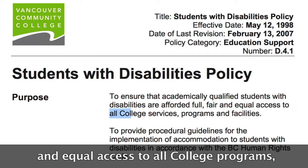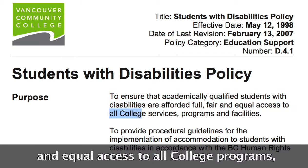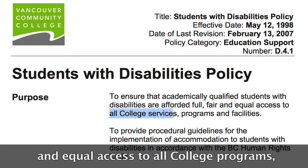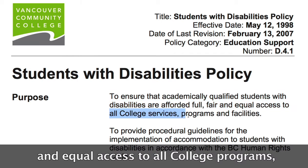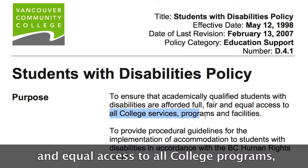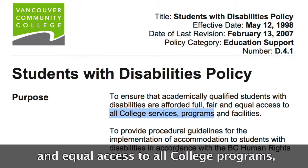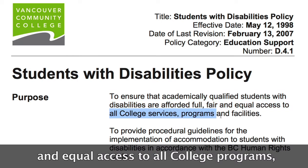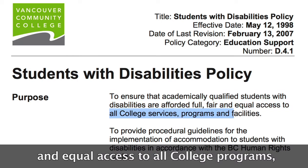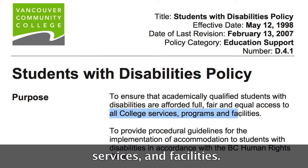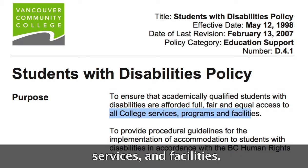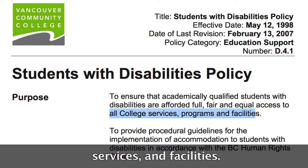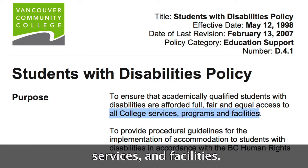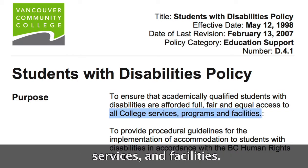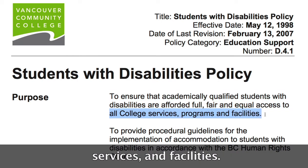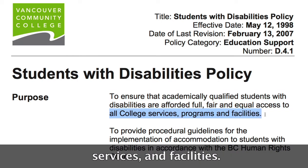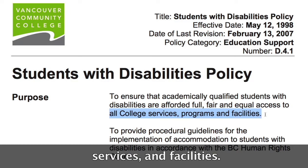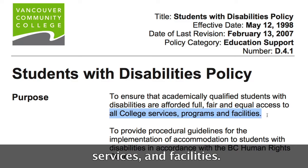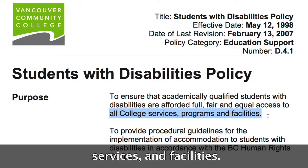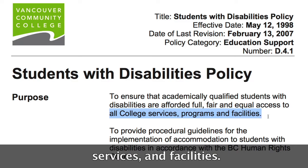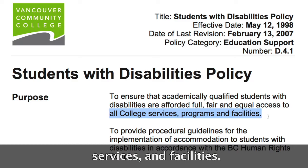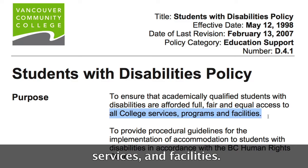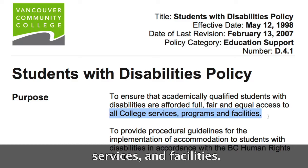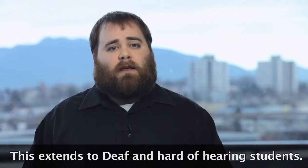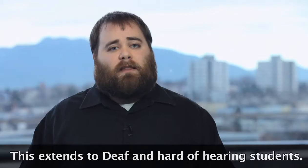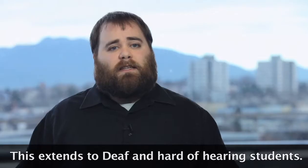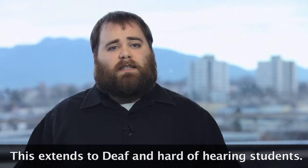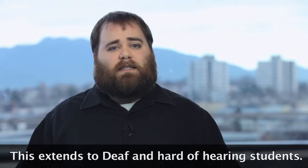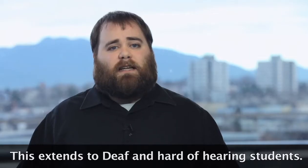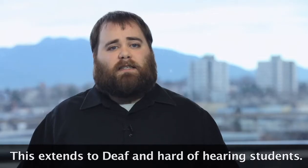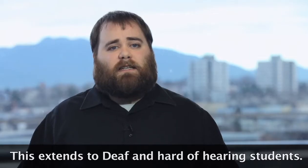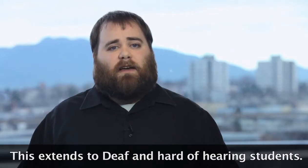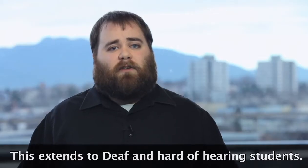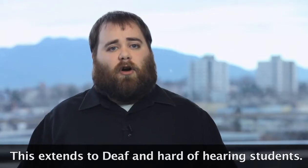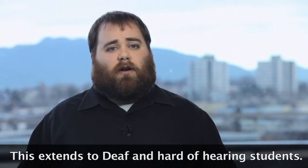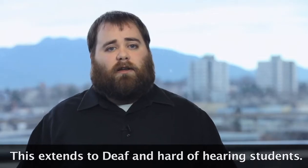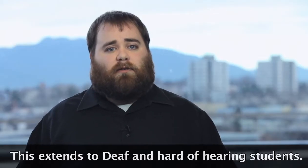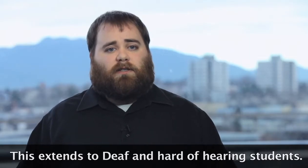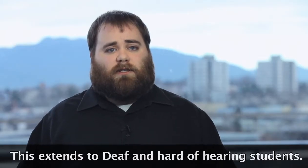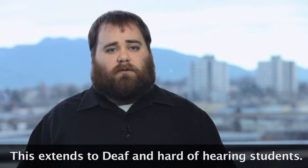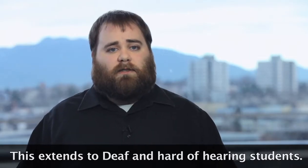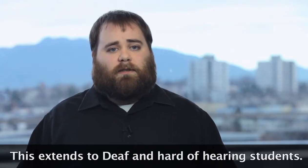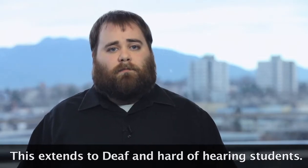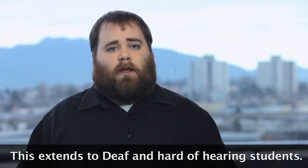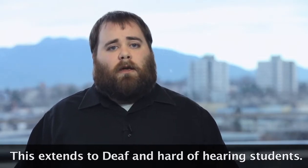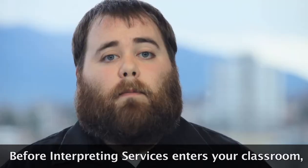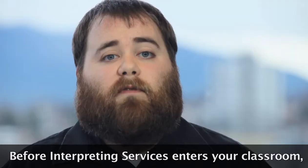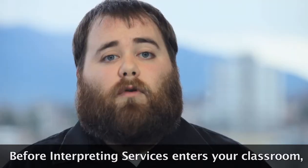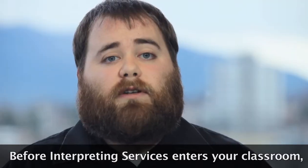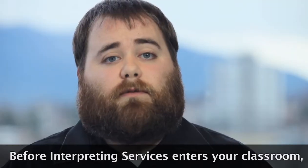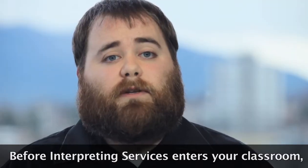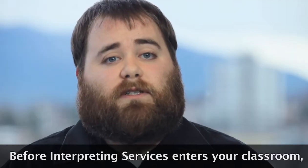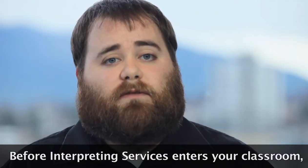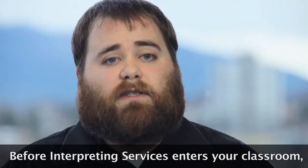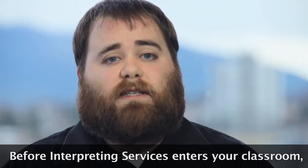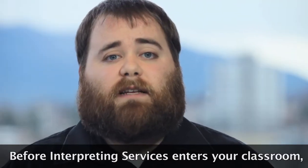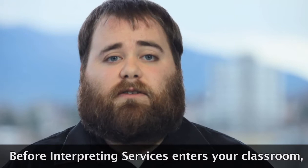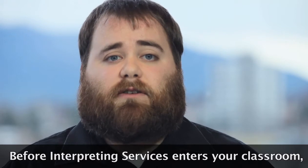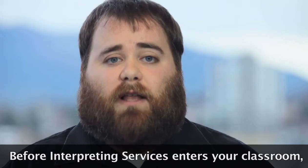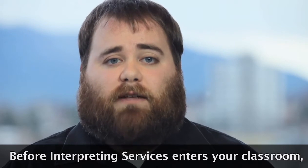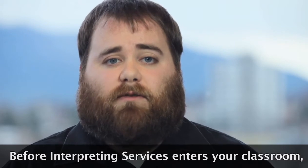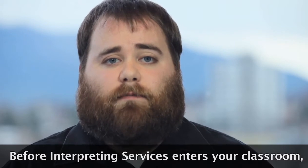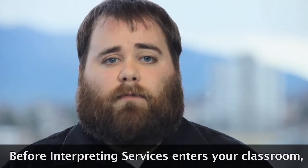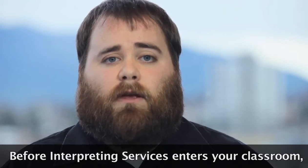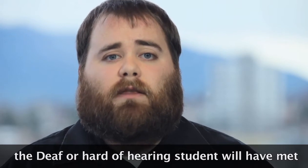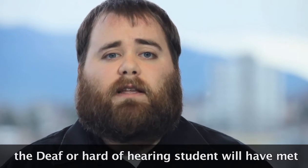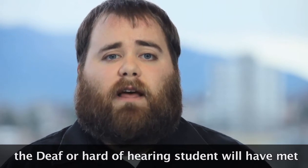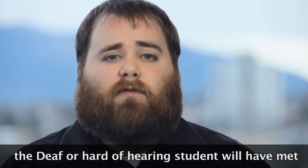all college programs, services, and facilities. This extends to deaf and hard of hearing students. Before Interpreting Services enters